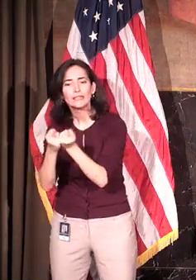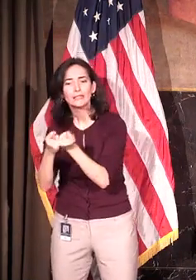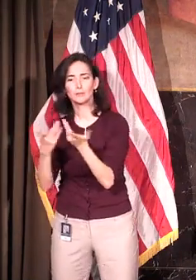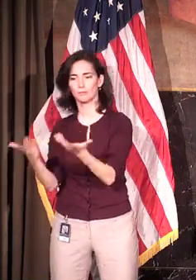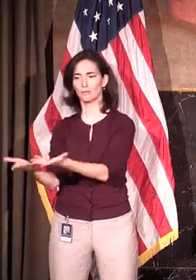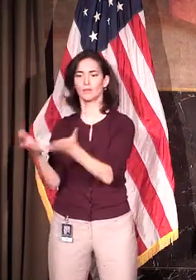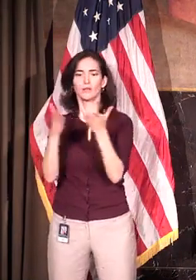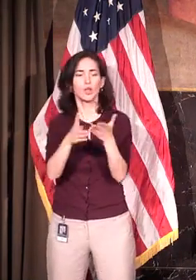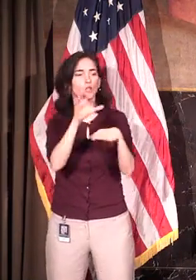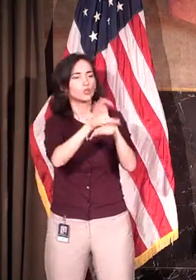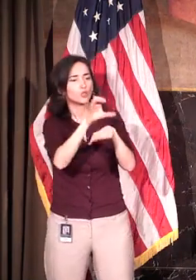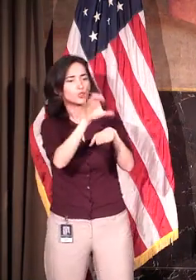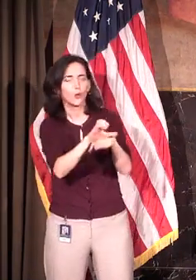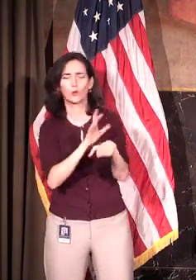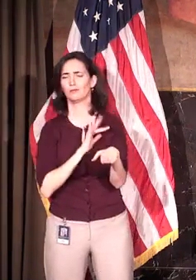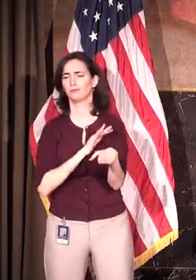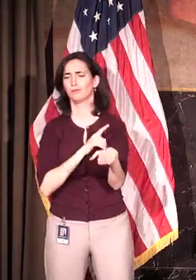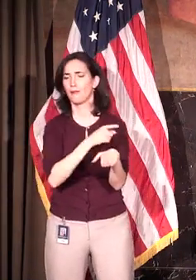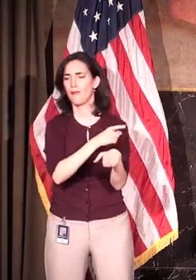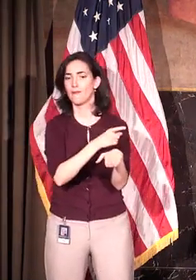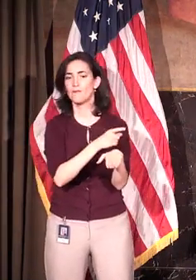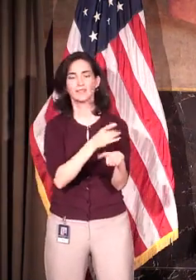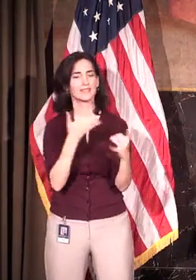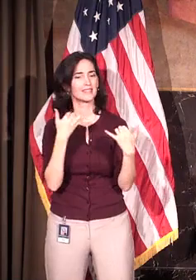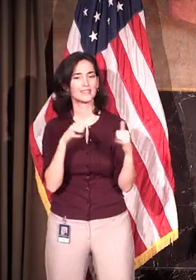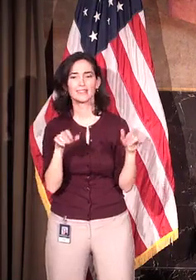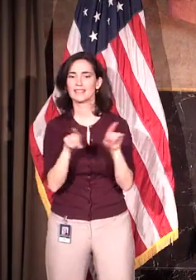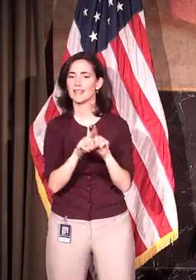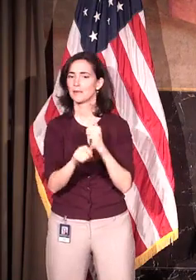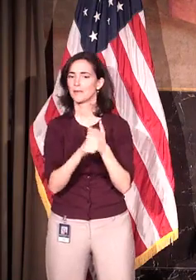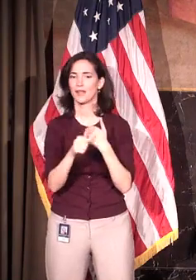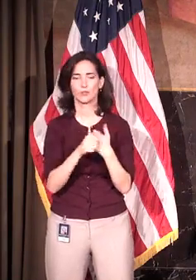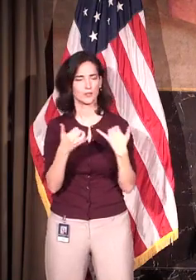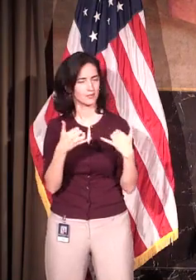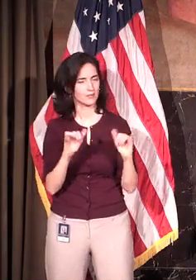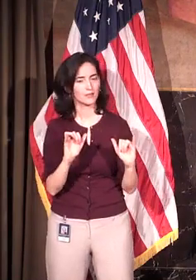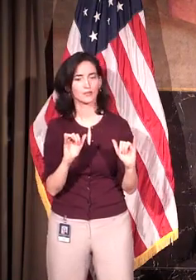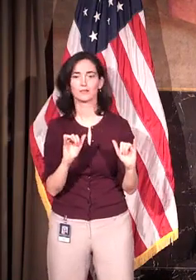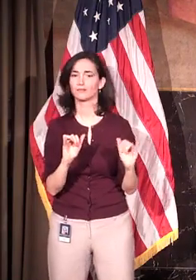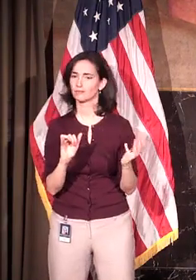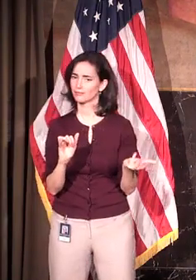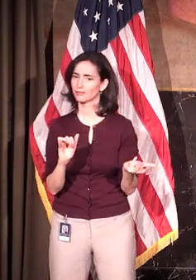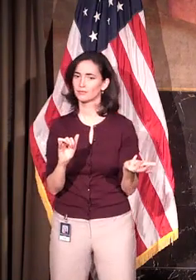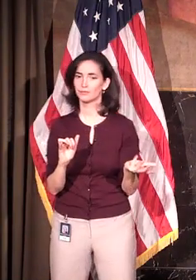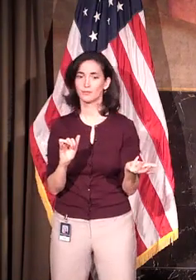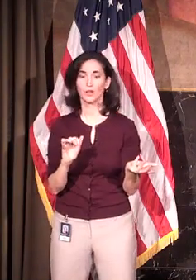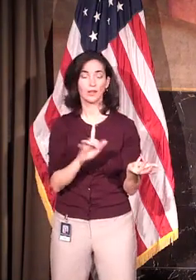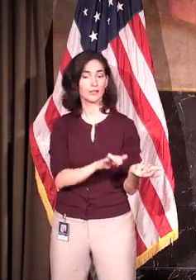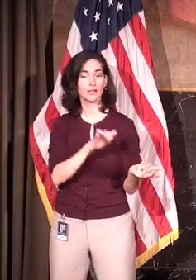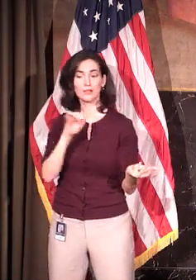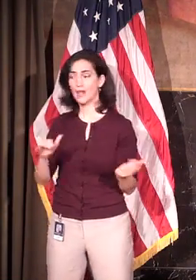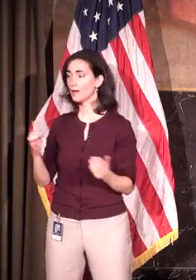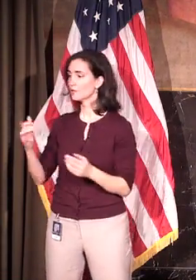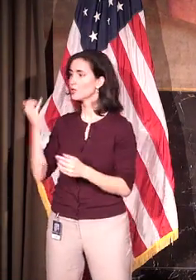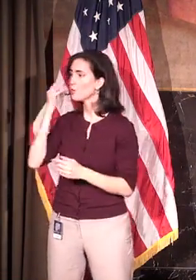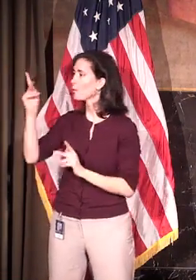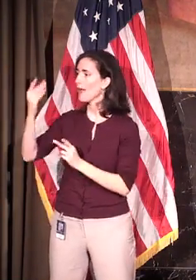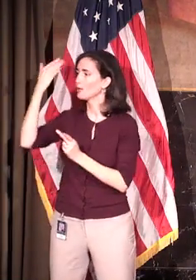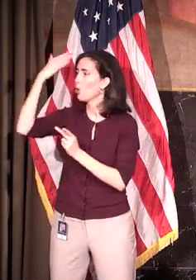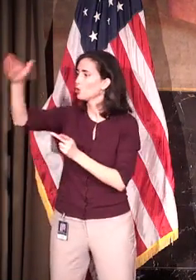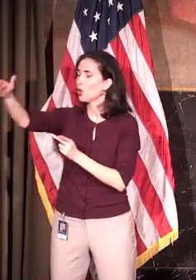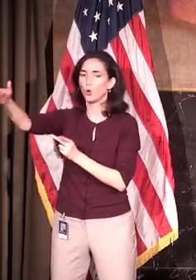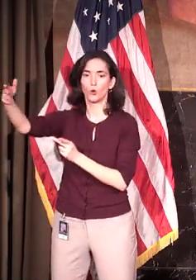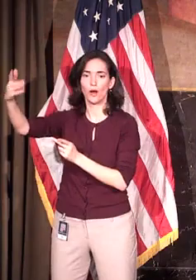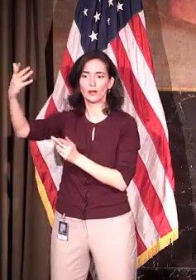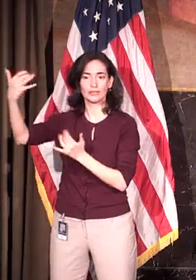church, the risk is equivalent. The risk is just as much there as it is if you were with a group of strangers.